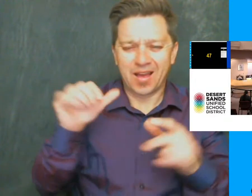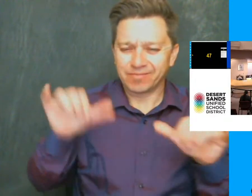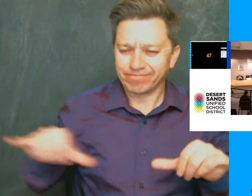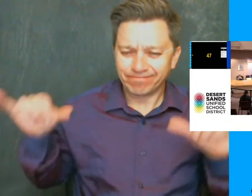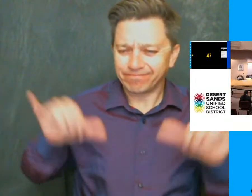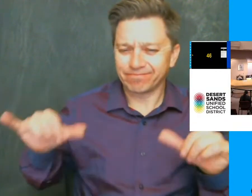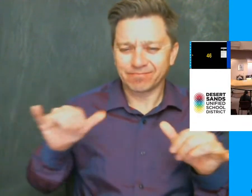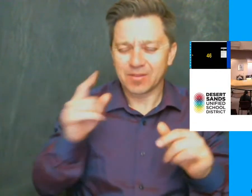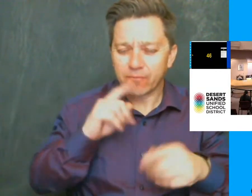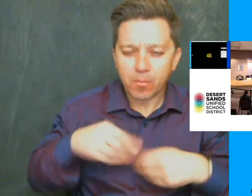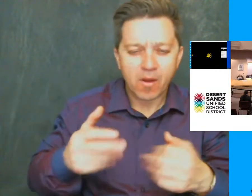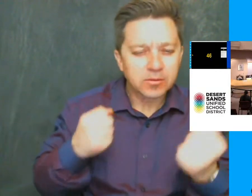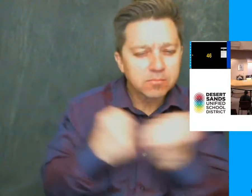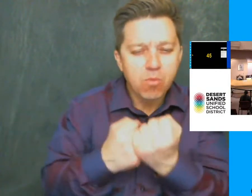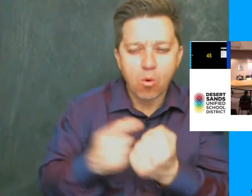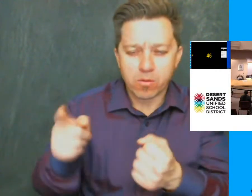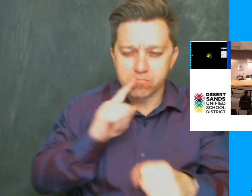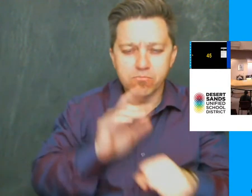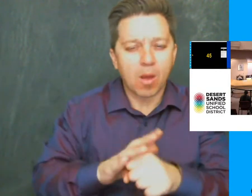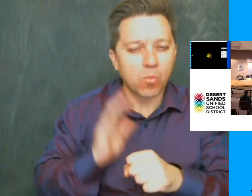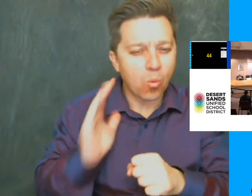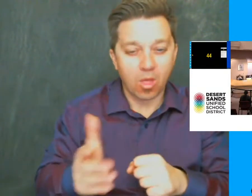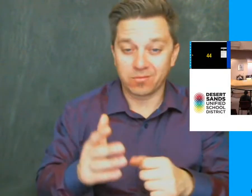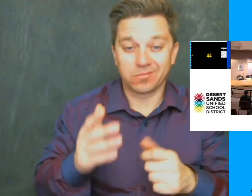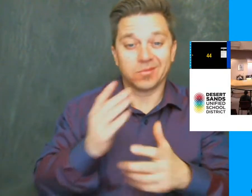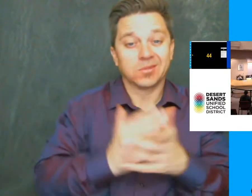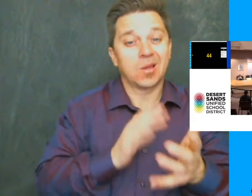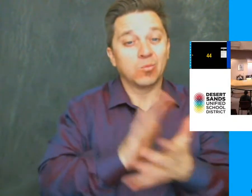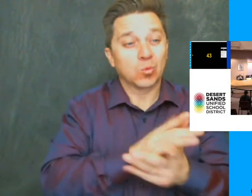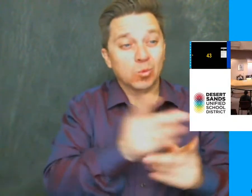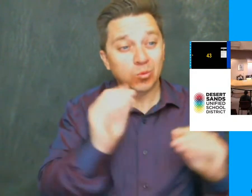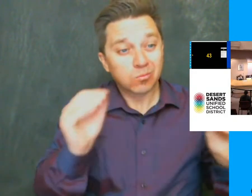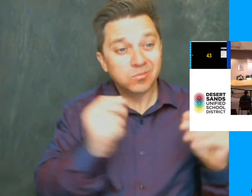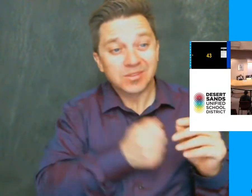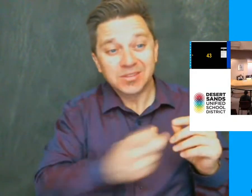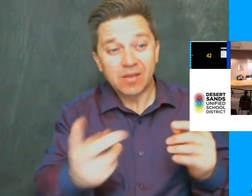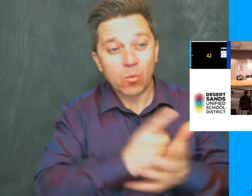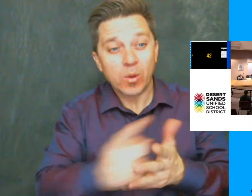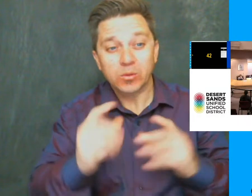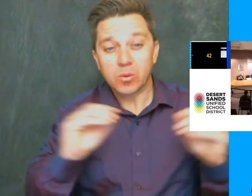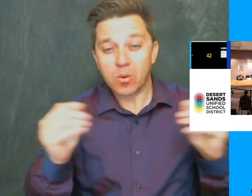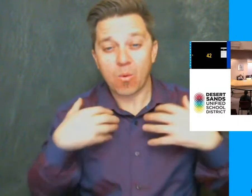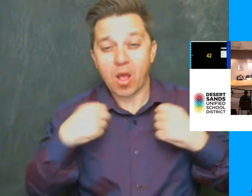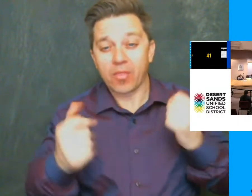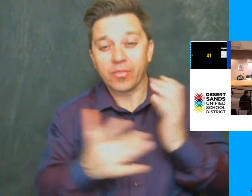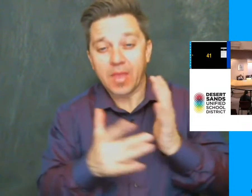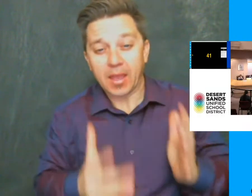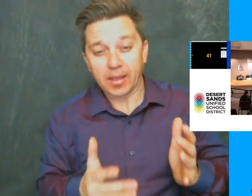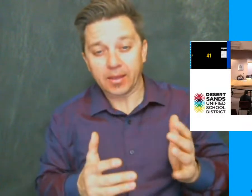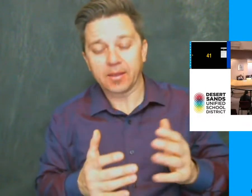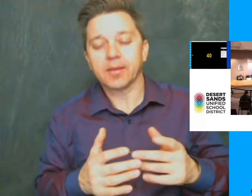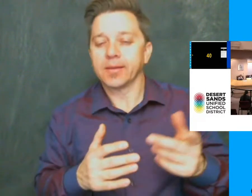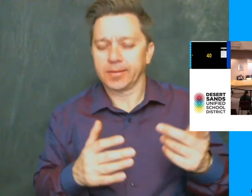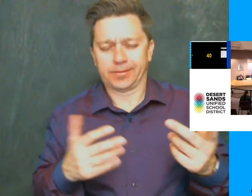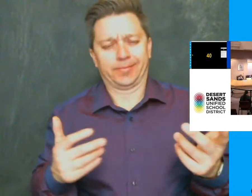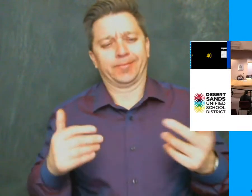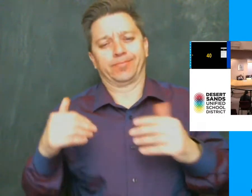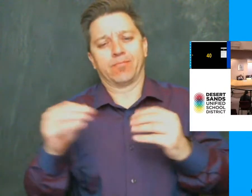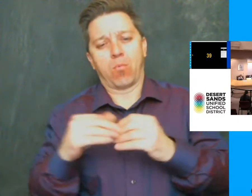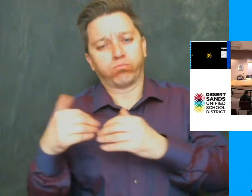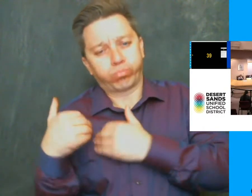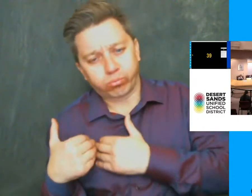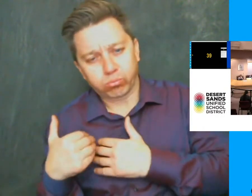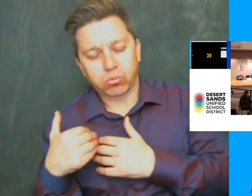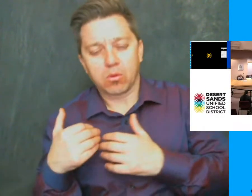support promised. Schools have gone weeks without a health tech. The lack of health techs have created a tremendous burden and additional work